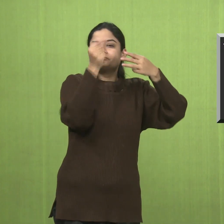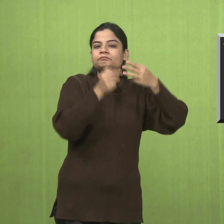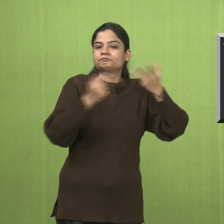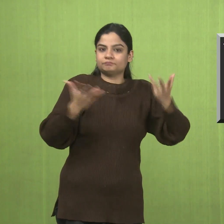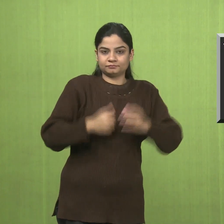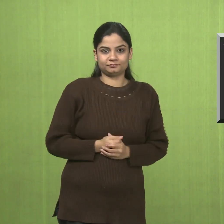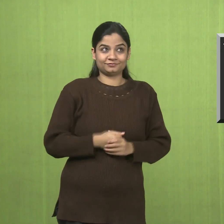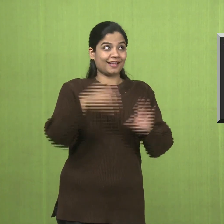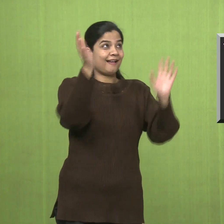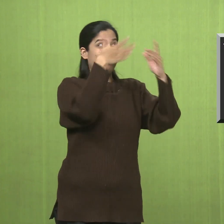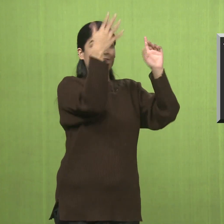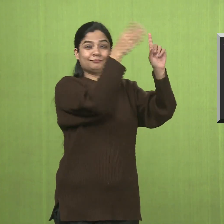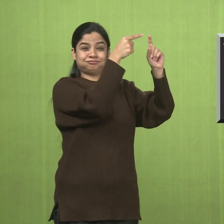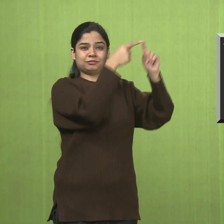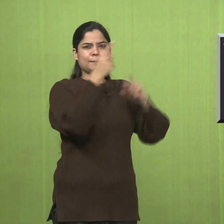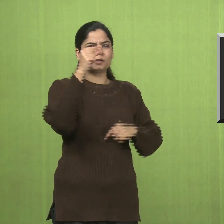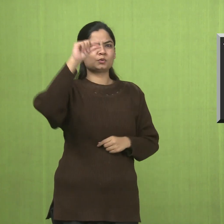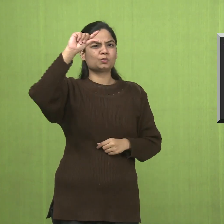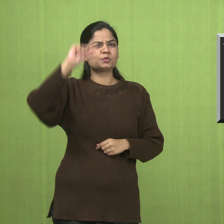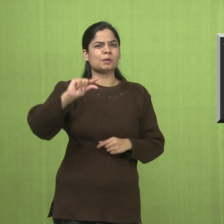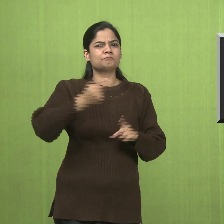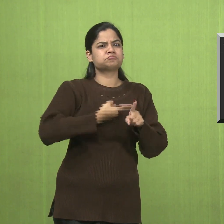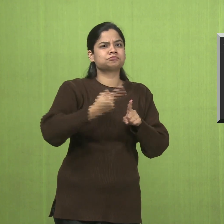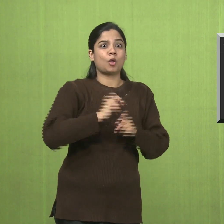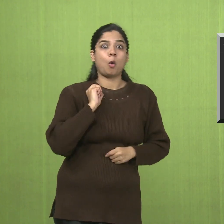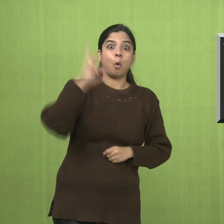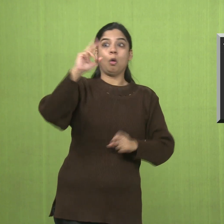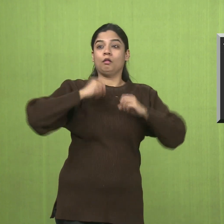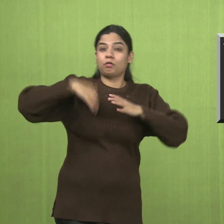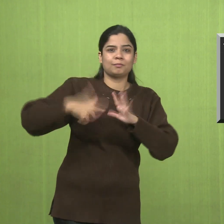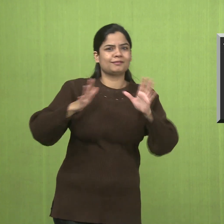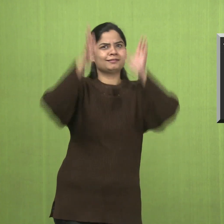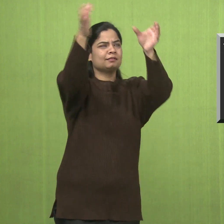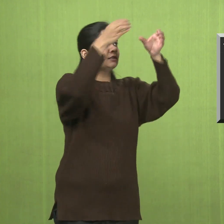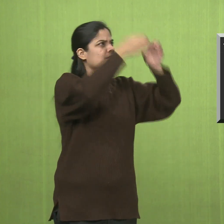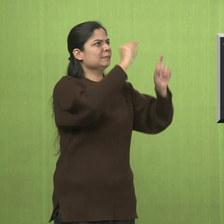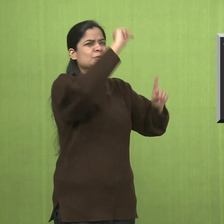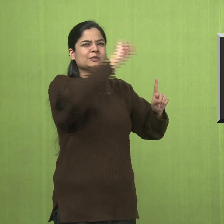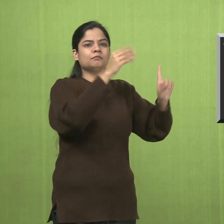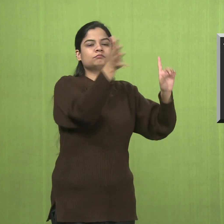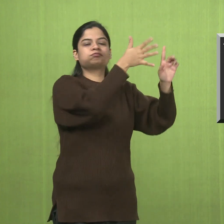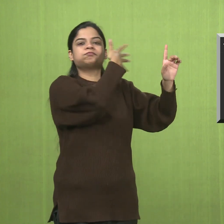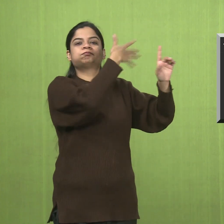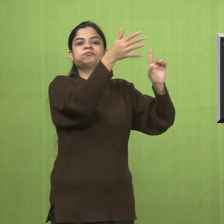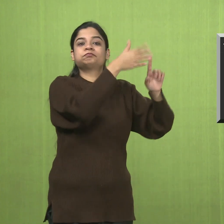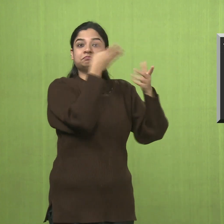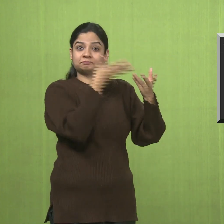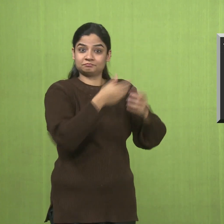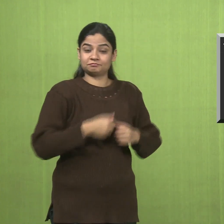Let me explain what are the benefits of using this wind energy projects. One, it is absolutely free and absolutely very, very